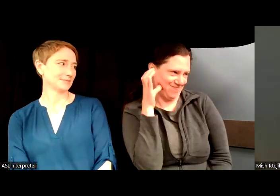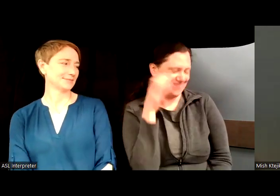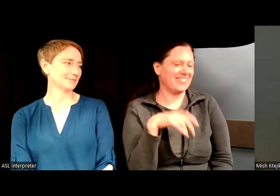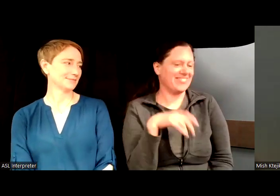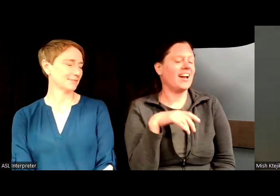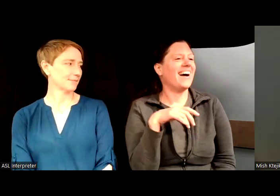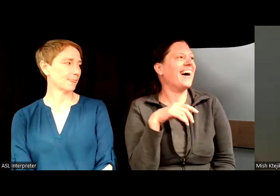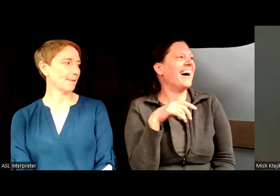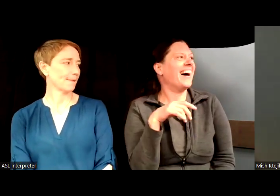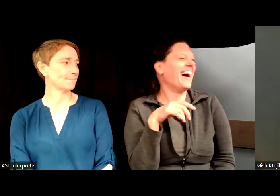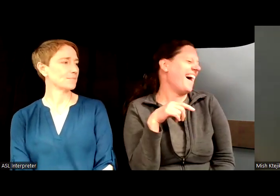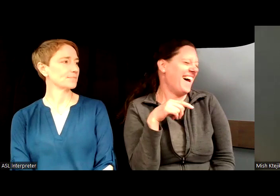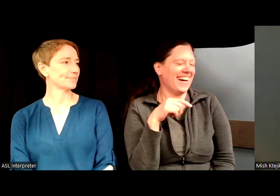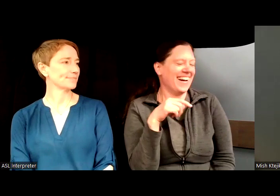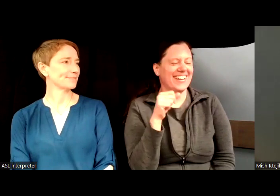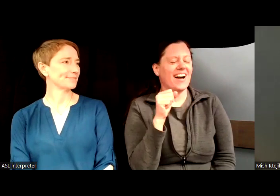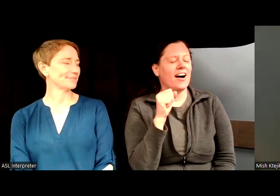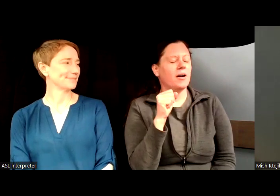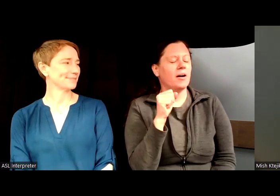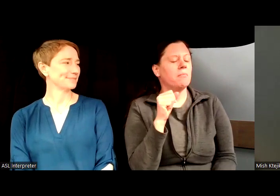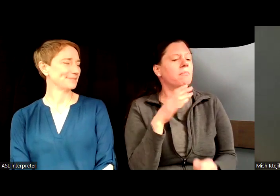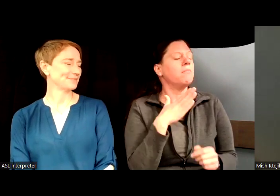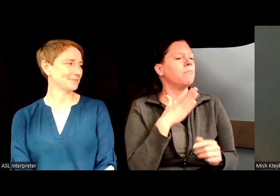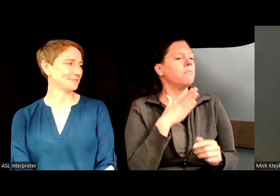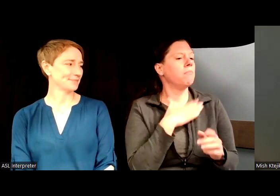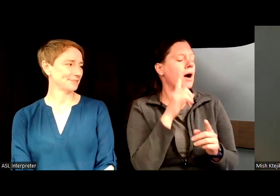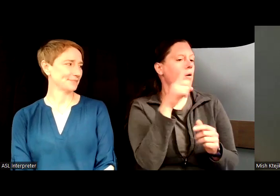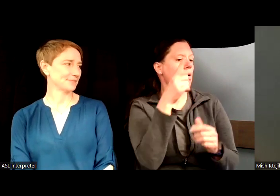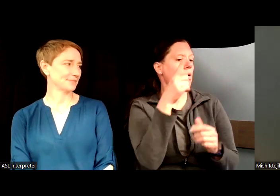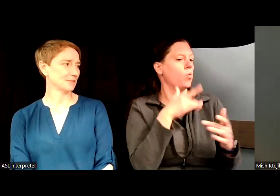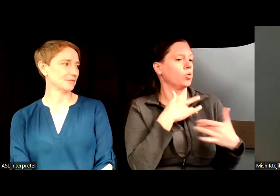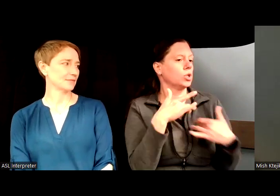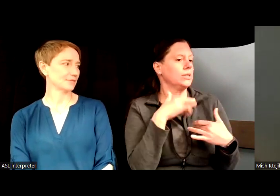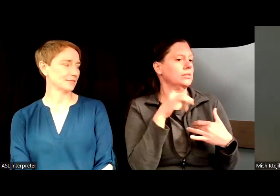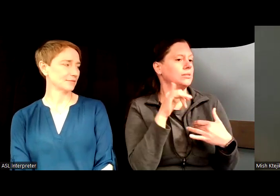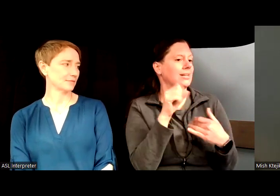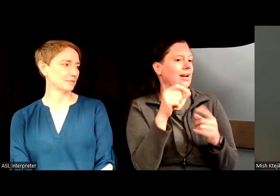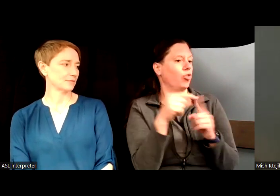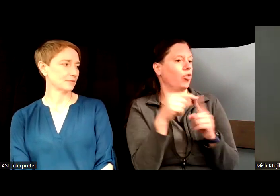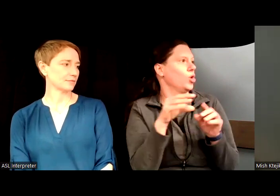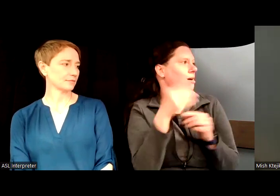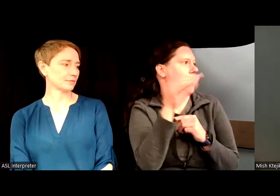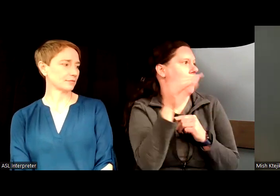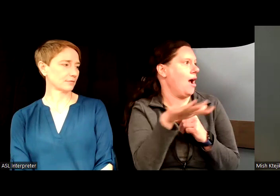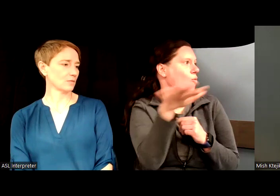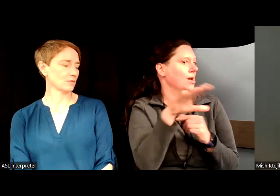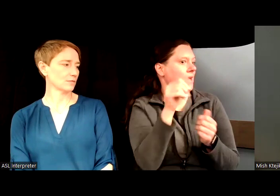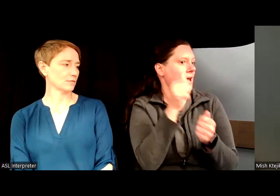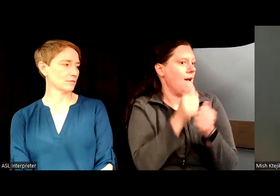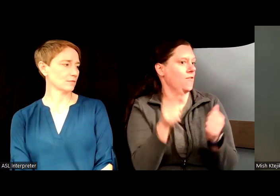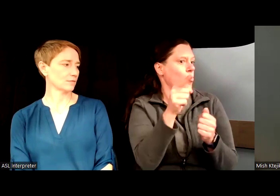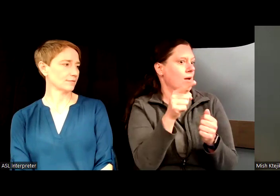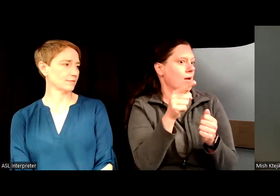Here, this is Colleen speaking. Making sure I'm on screen. My only concern